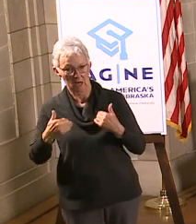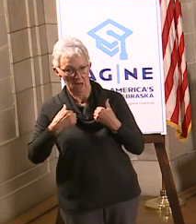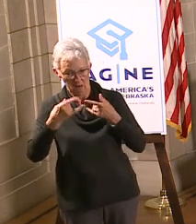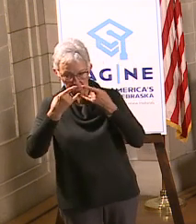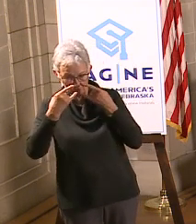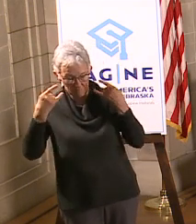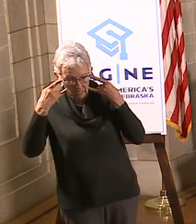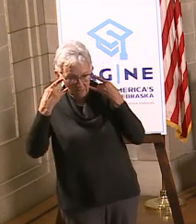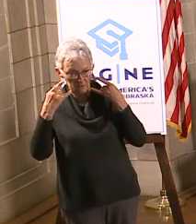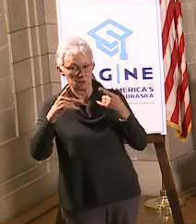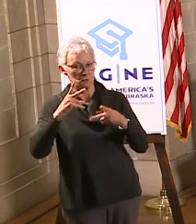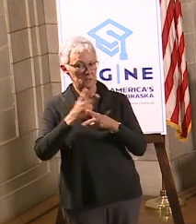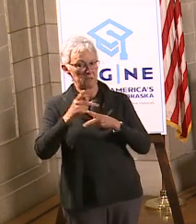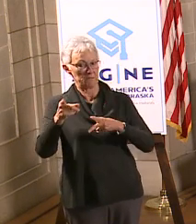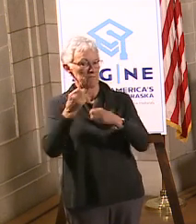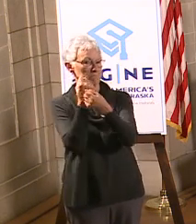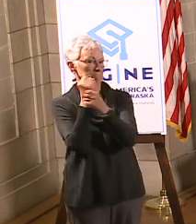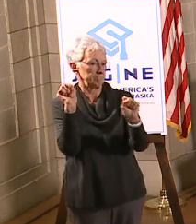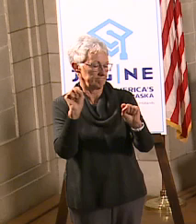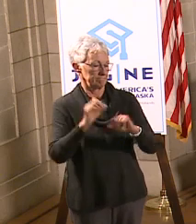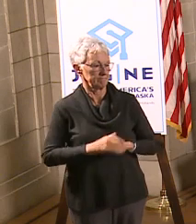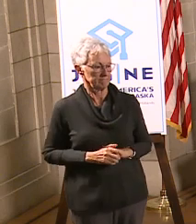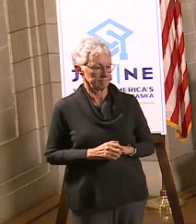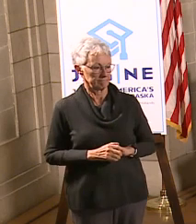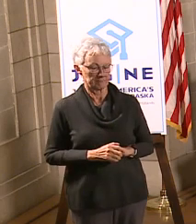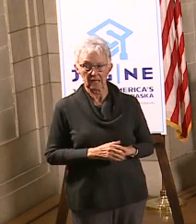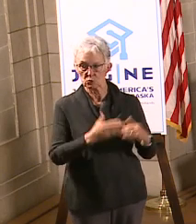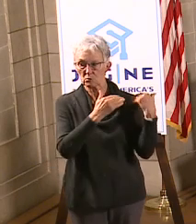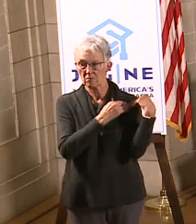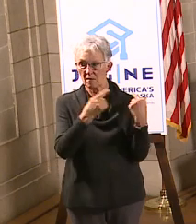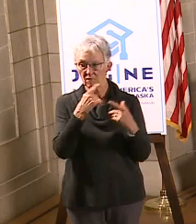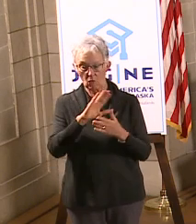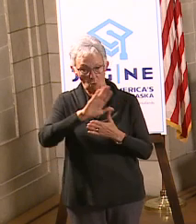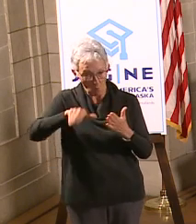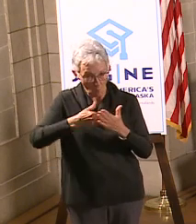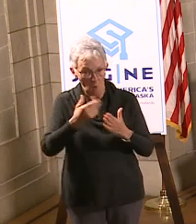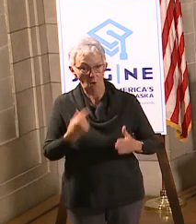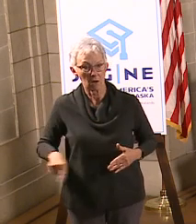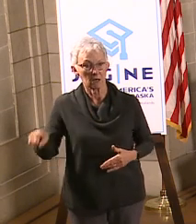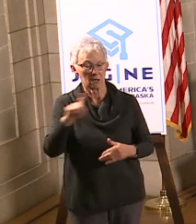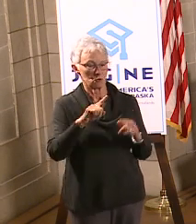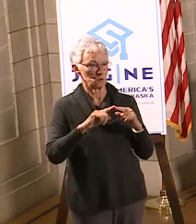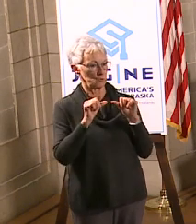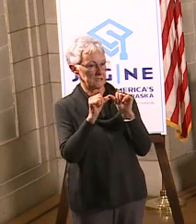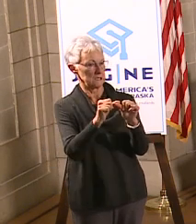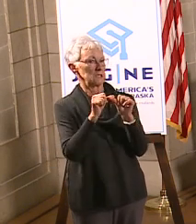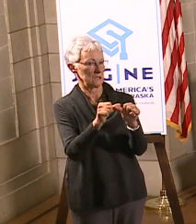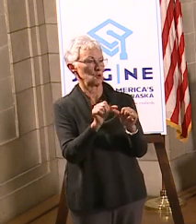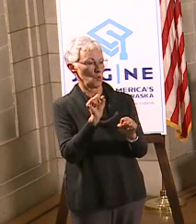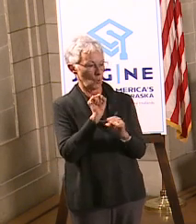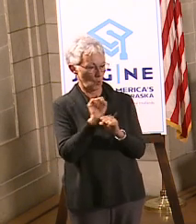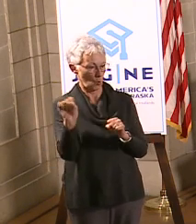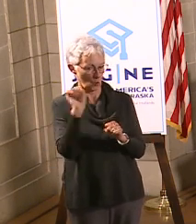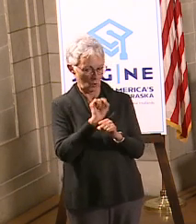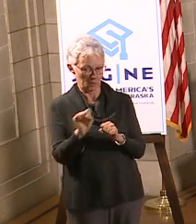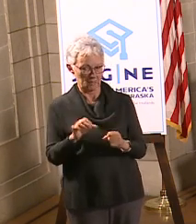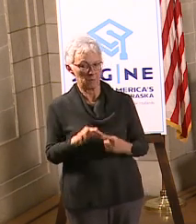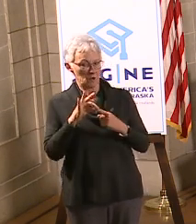of us to keep working to make sure that not only, particularly in the field of education, our